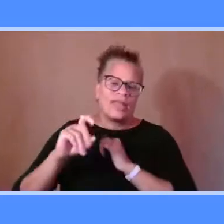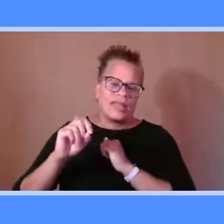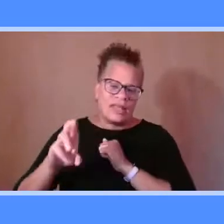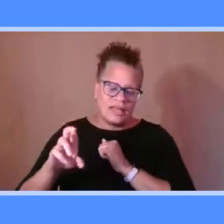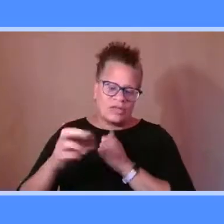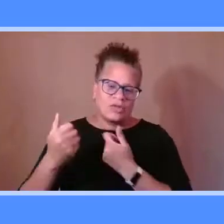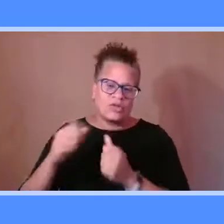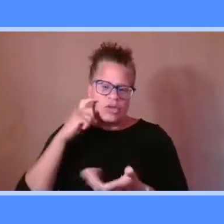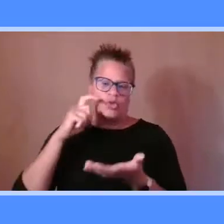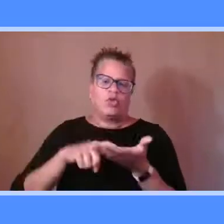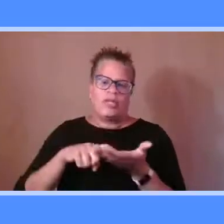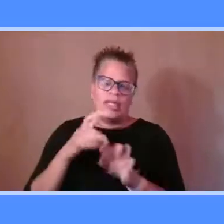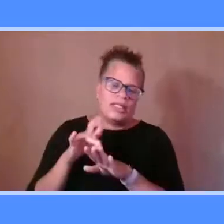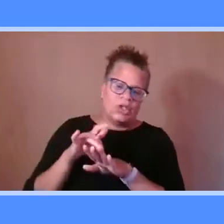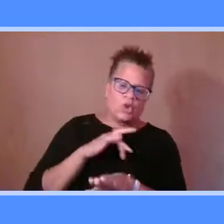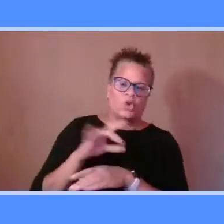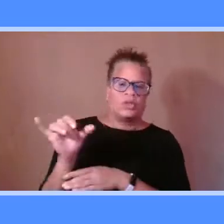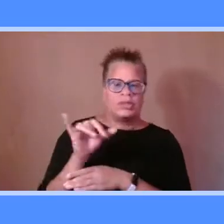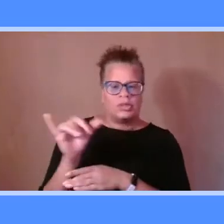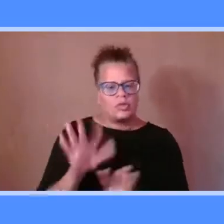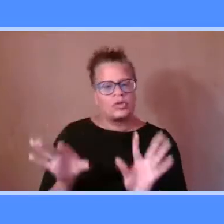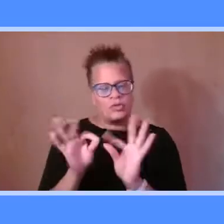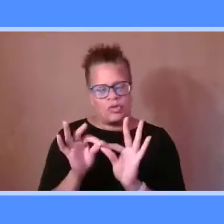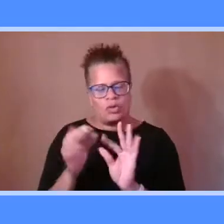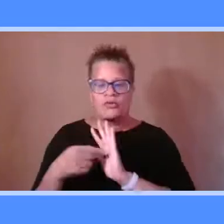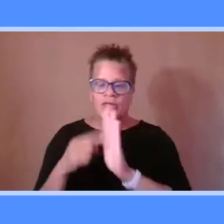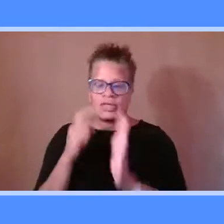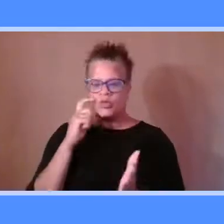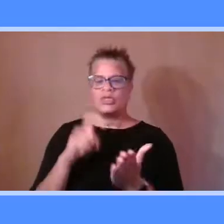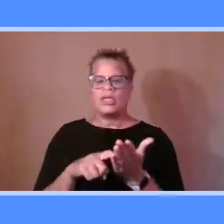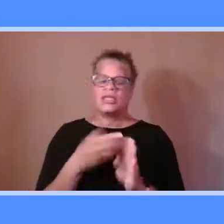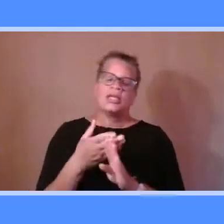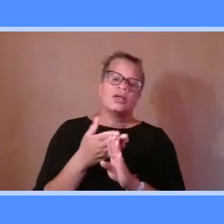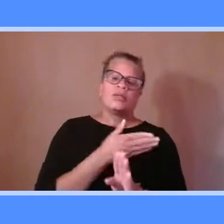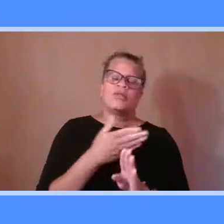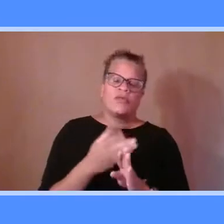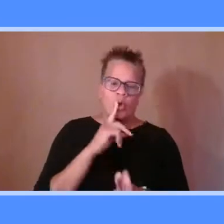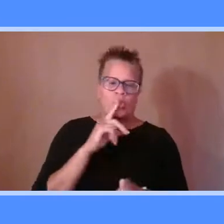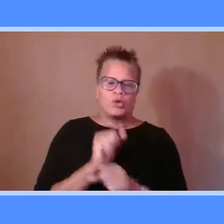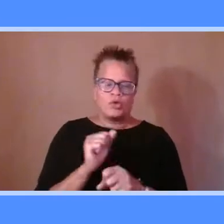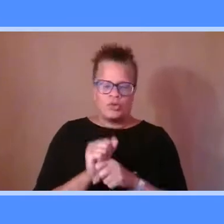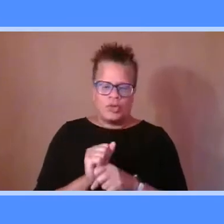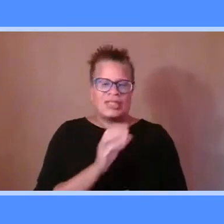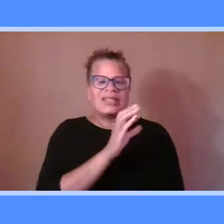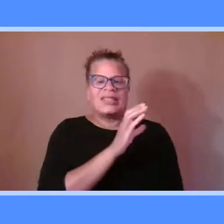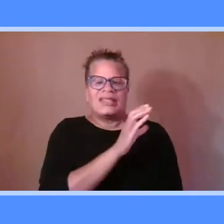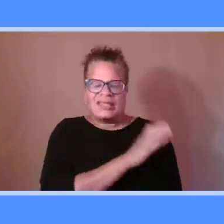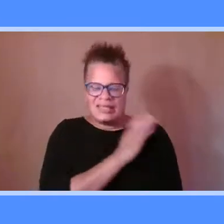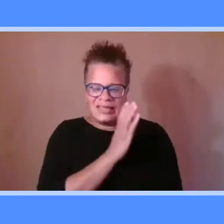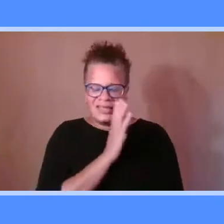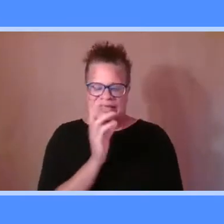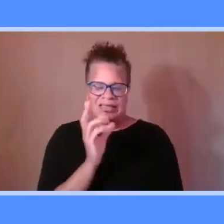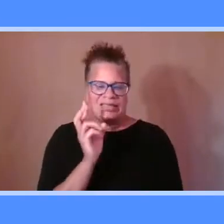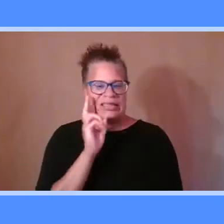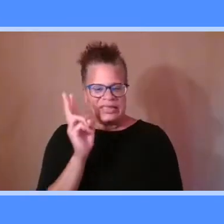to detect it early. Okay, like to detect it before it's actually clinically apparent.